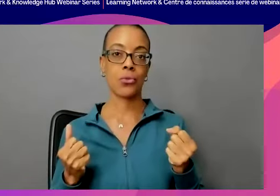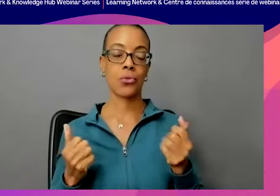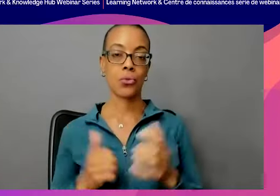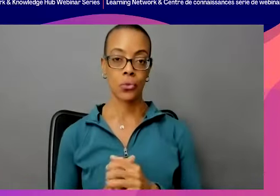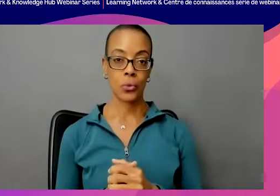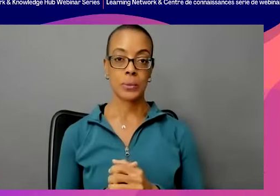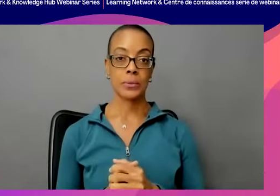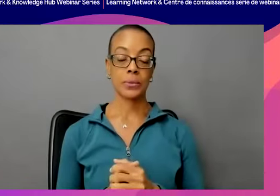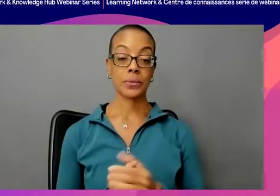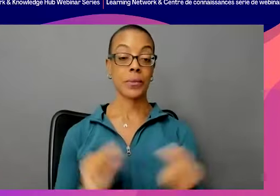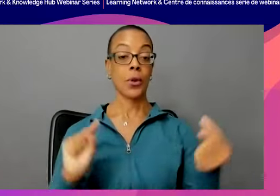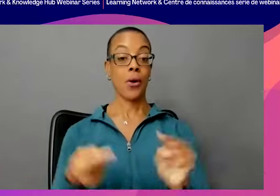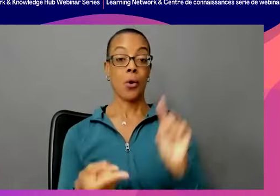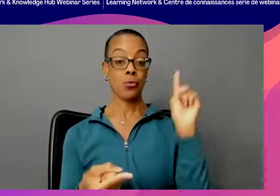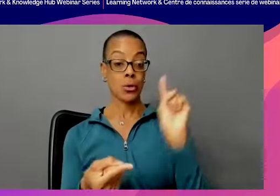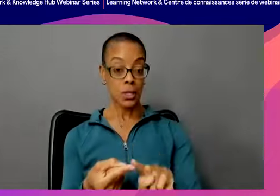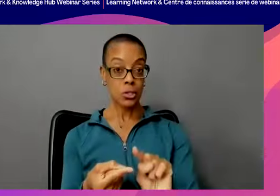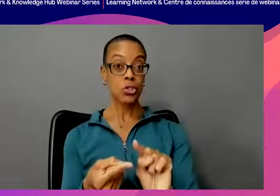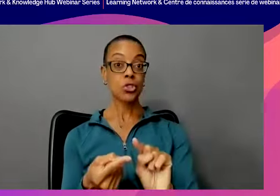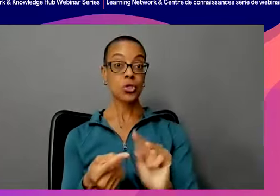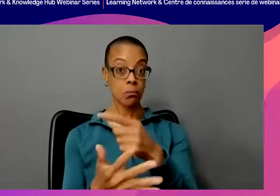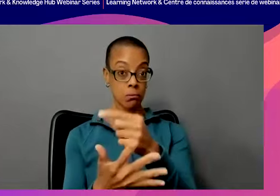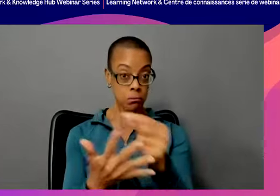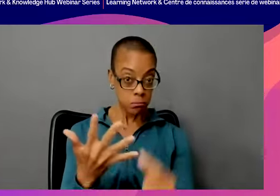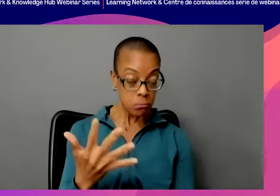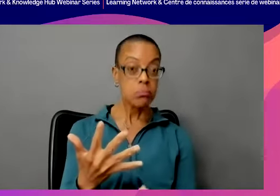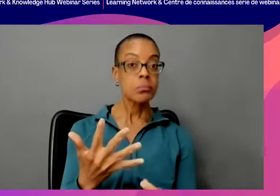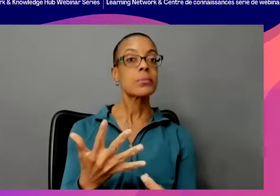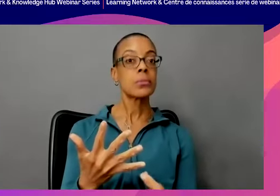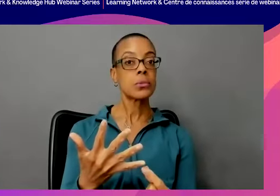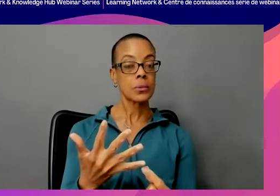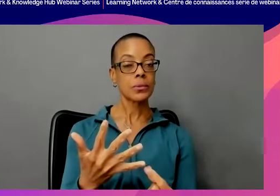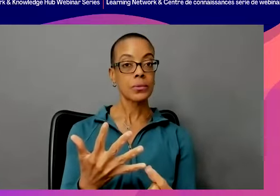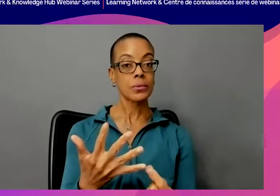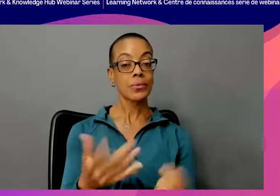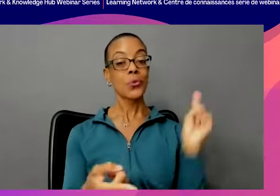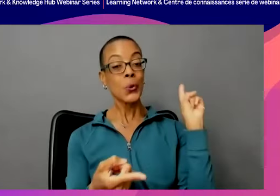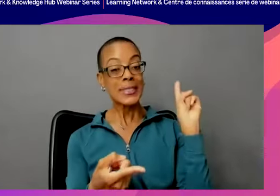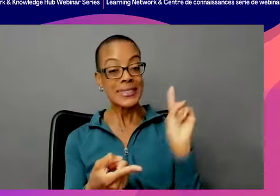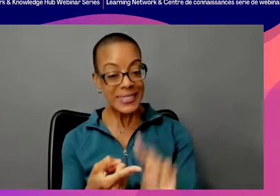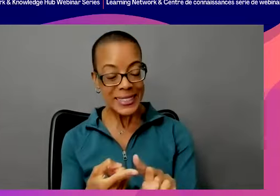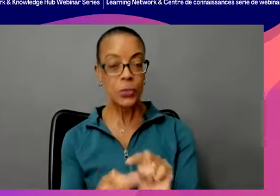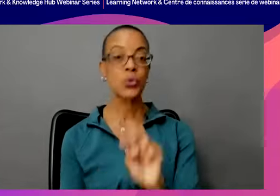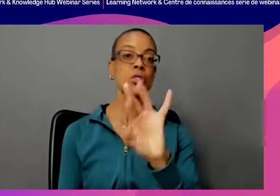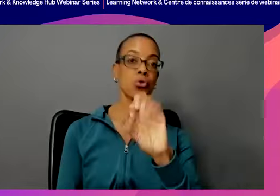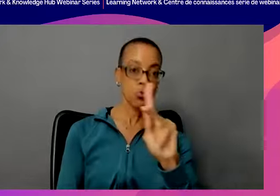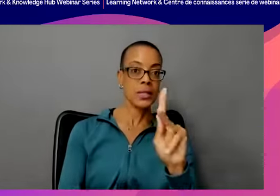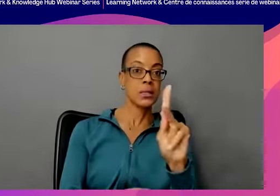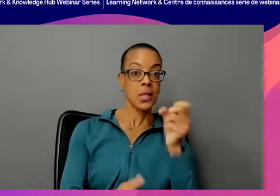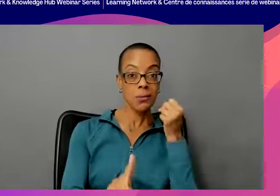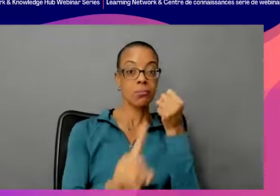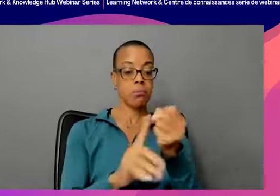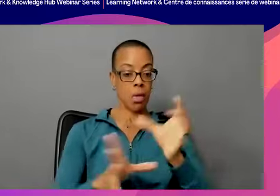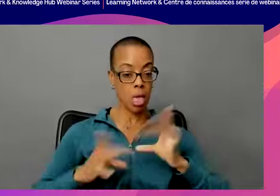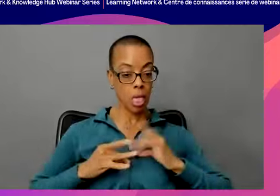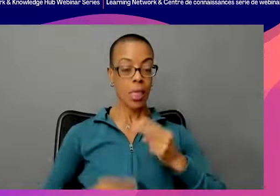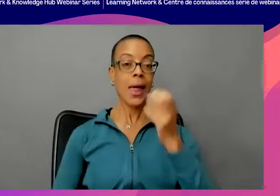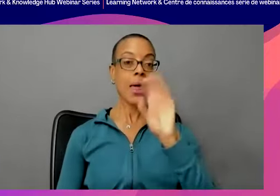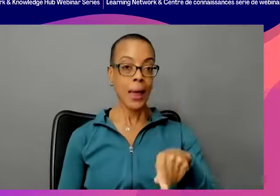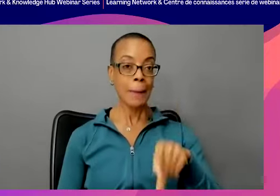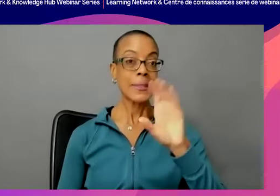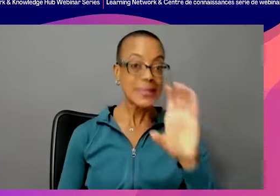Using harm reduction efforts will decrease the risks of people contracting infections like HIV and Hep C and other